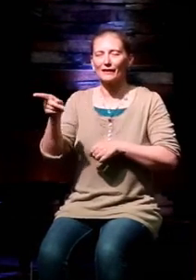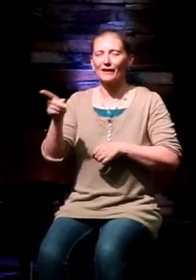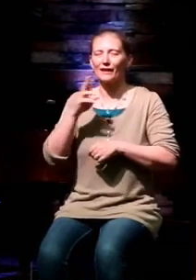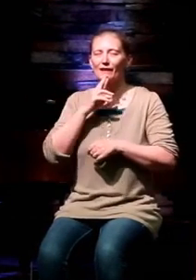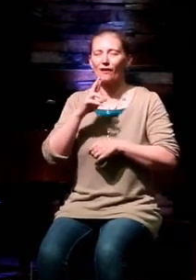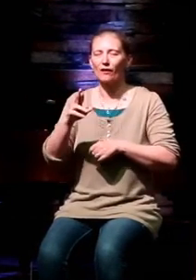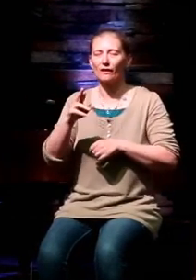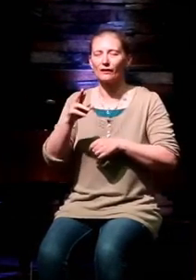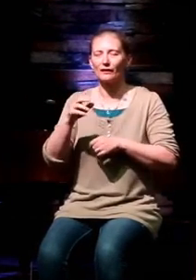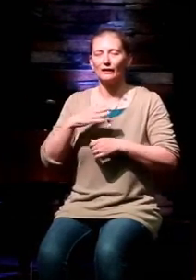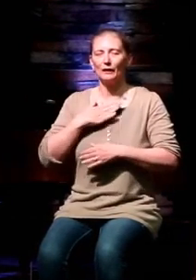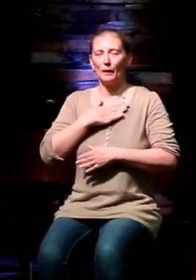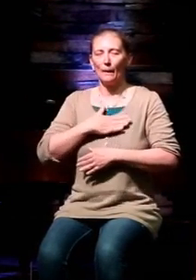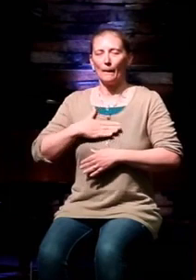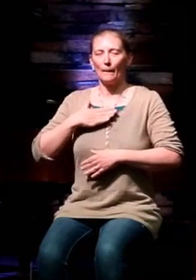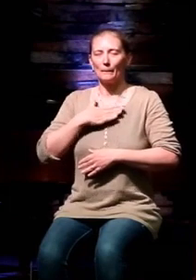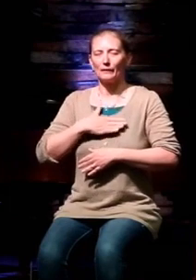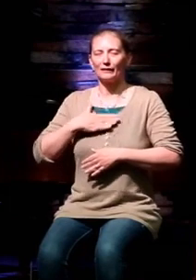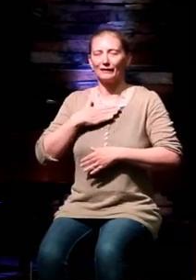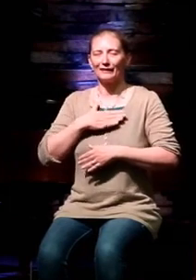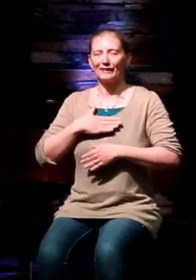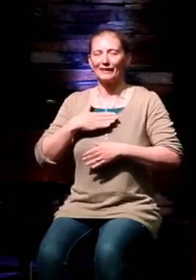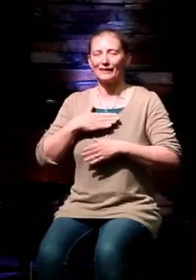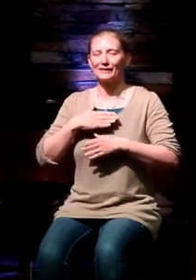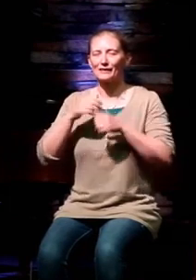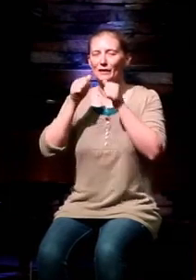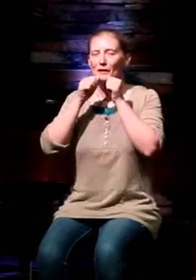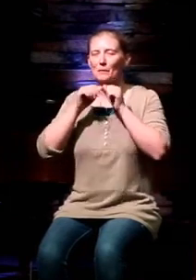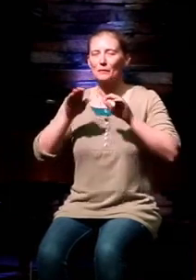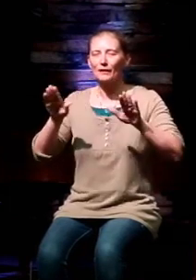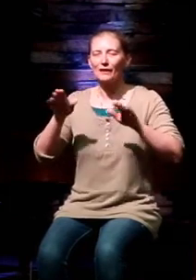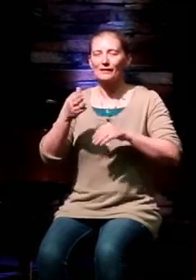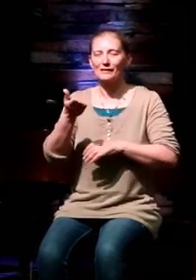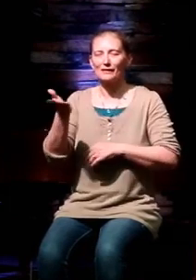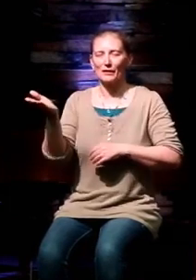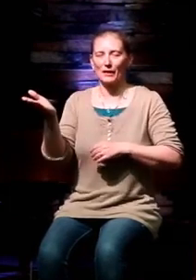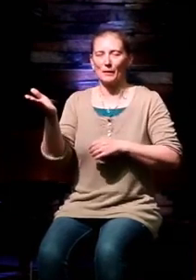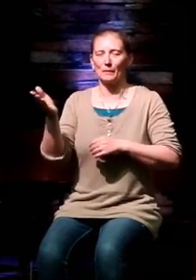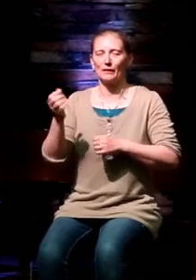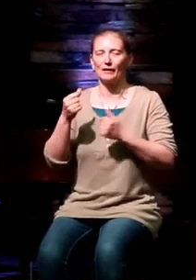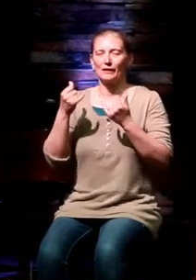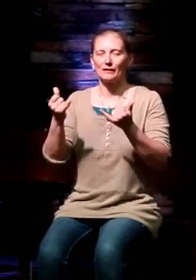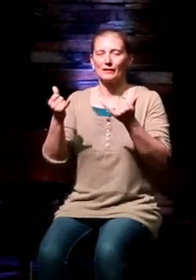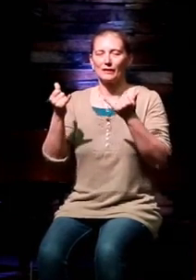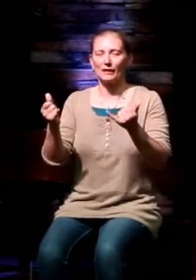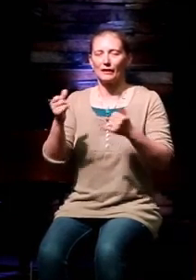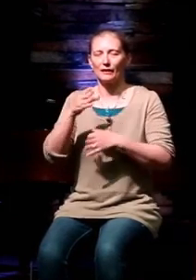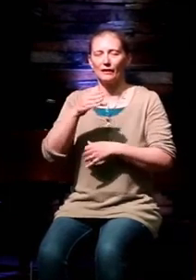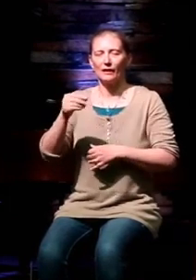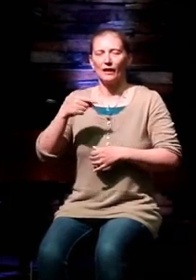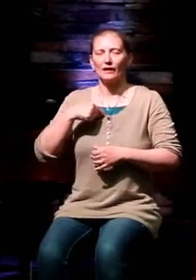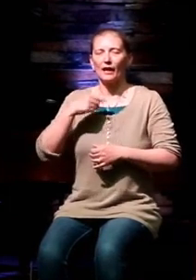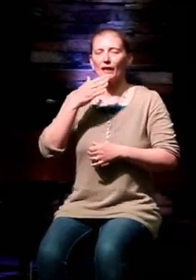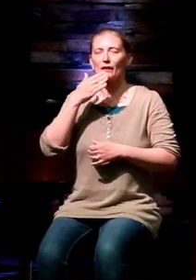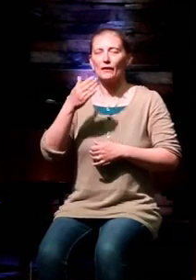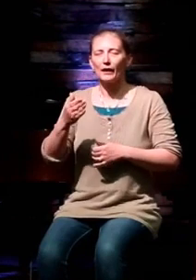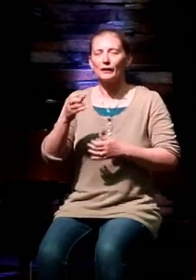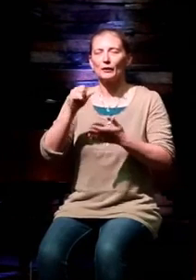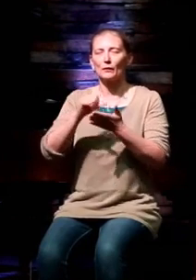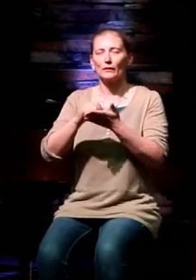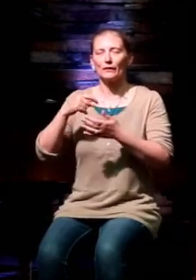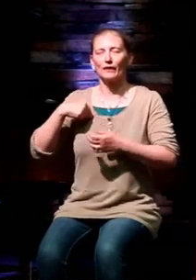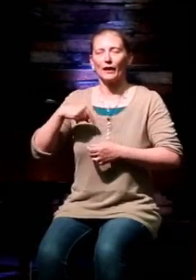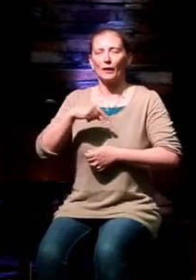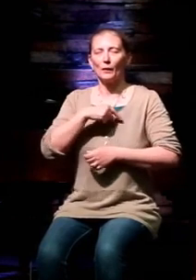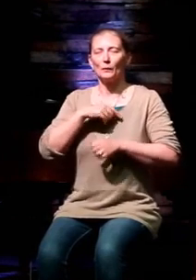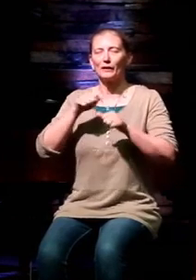you would truly and richly bless them in every way. Lord, I thank you that we can come together online today. I thank you that we're still able to